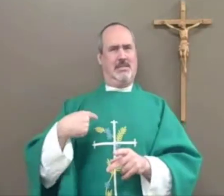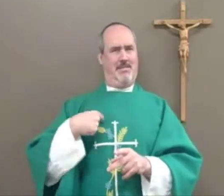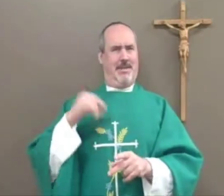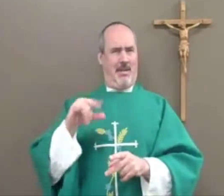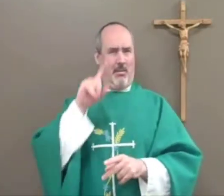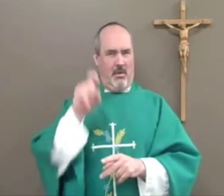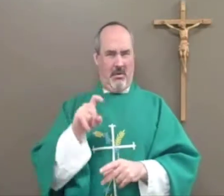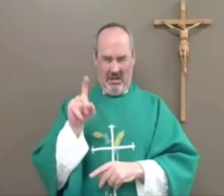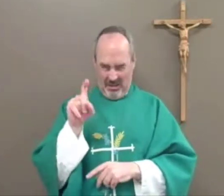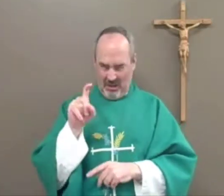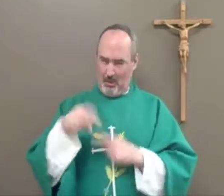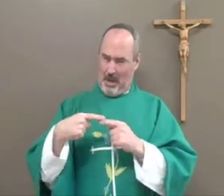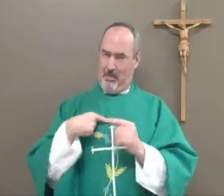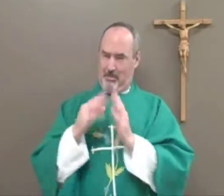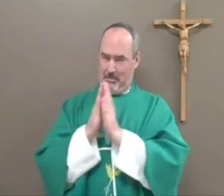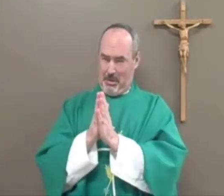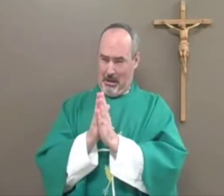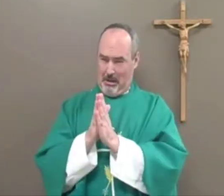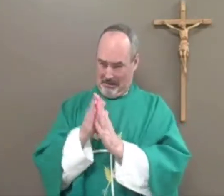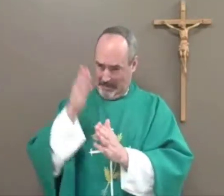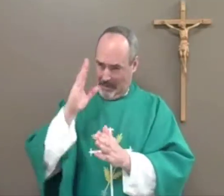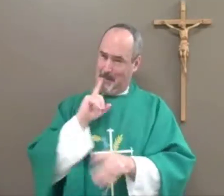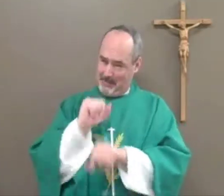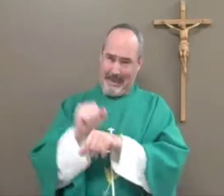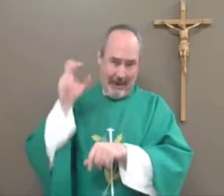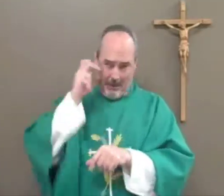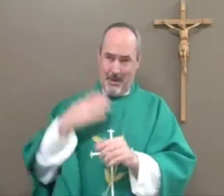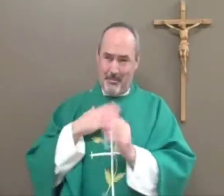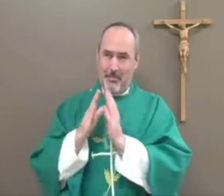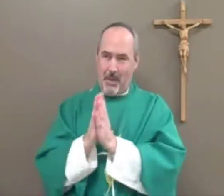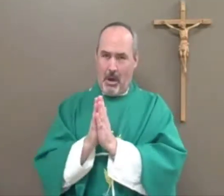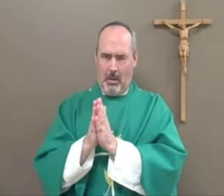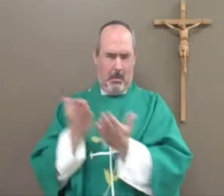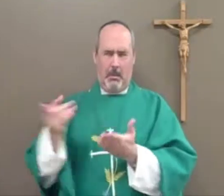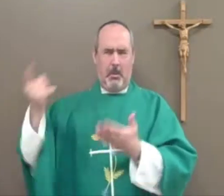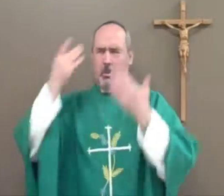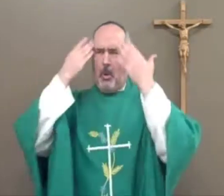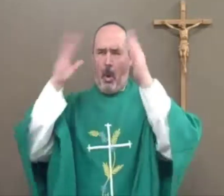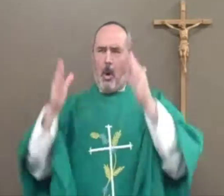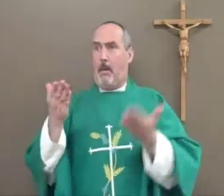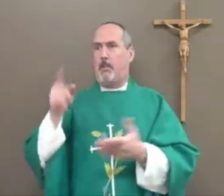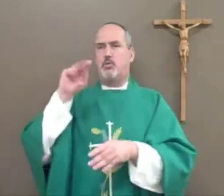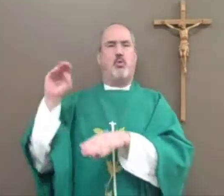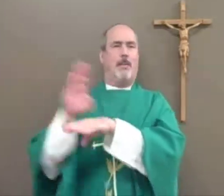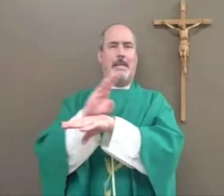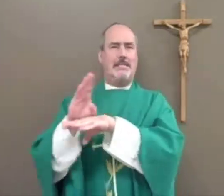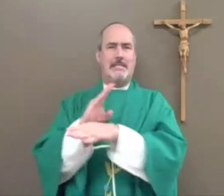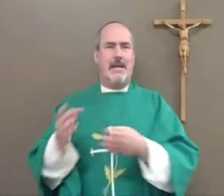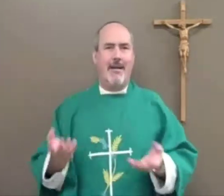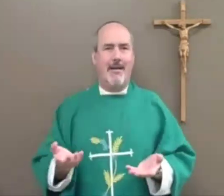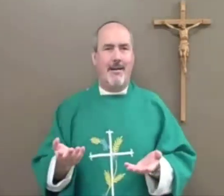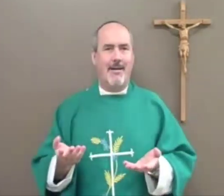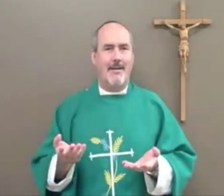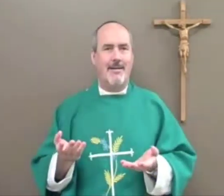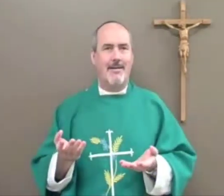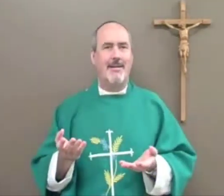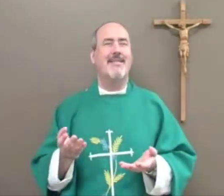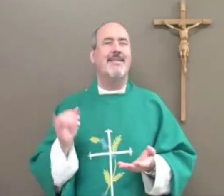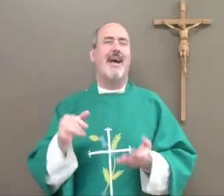Many people ask me that question. When I pray, is God really hearing my prayers? I don't know if he's too